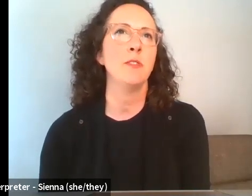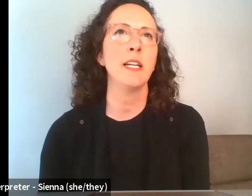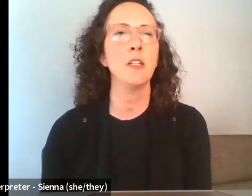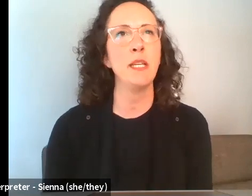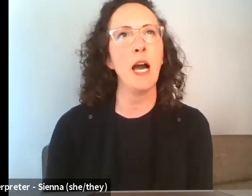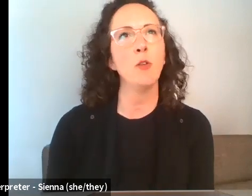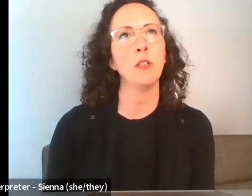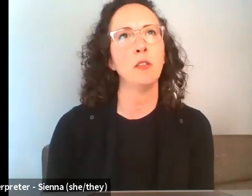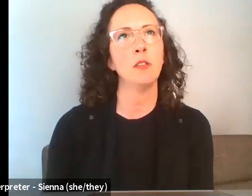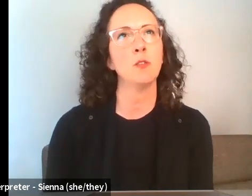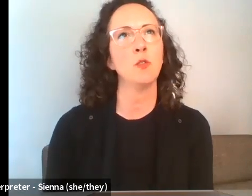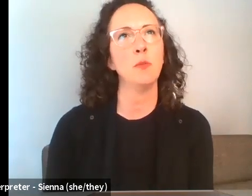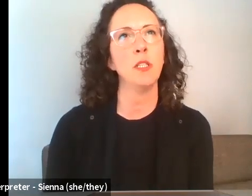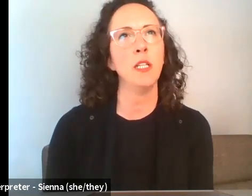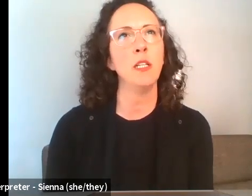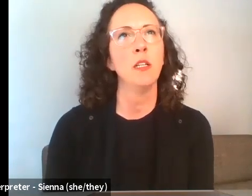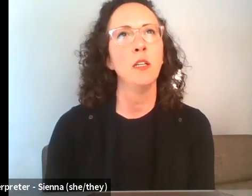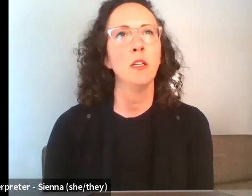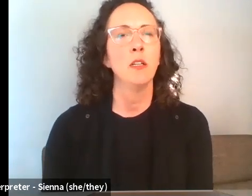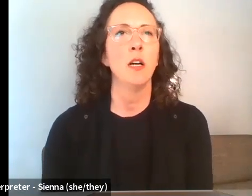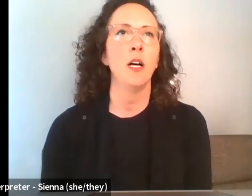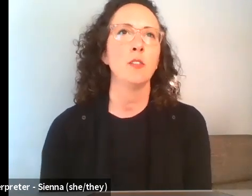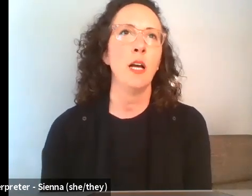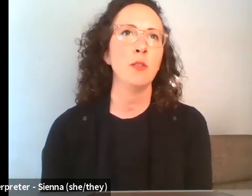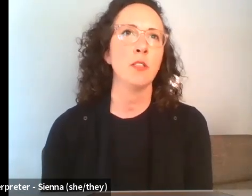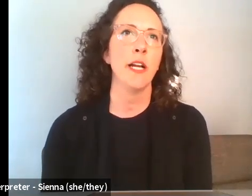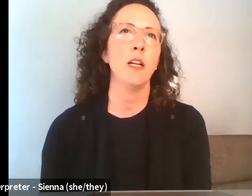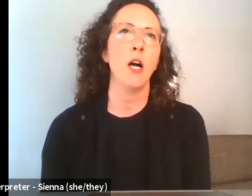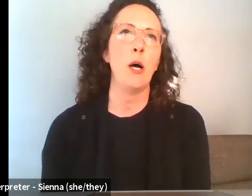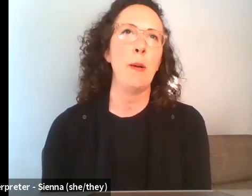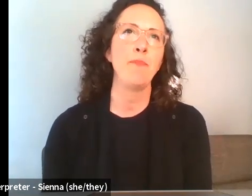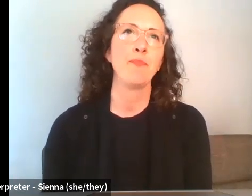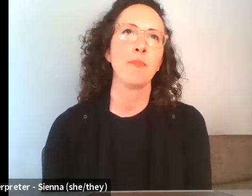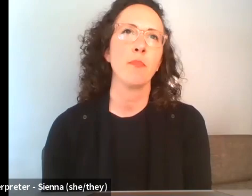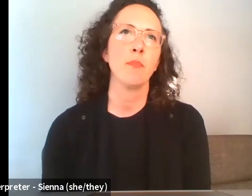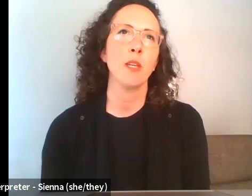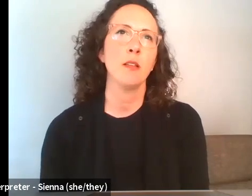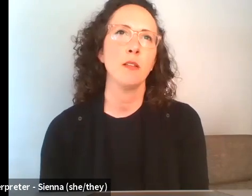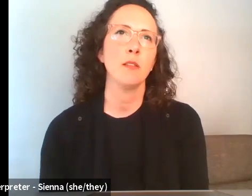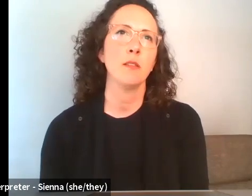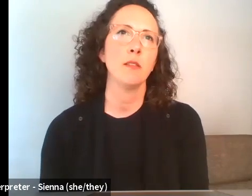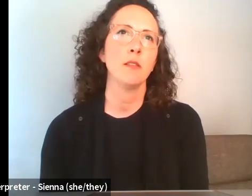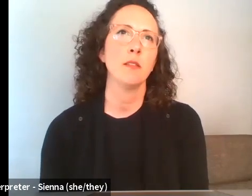because I didn't feel like I could be out in the school community. So that wasn't great.